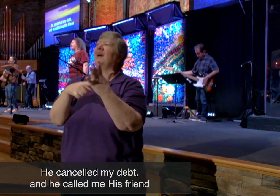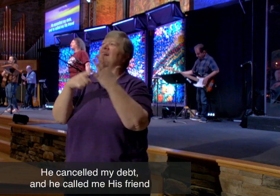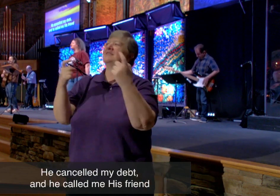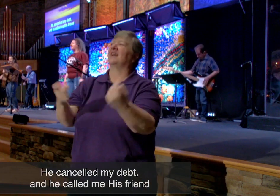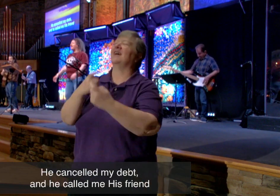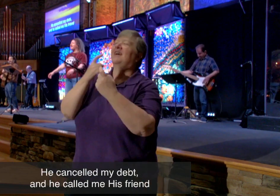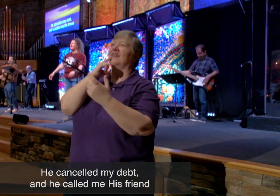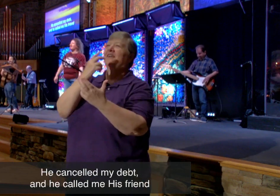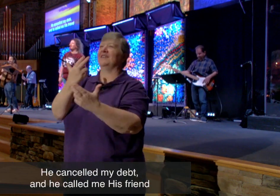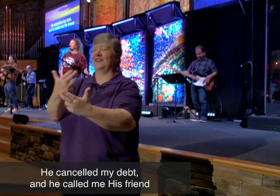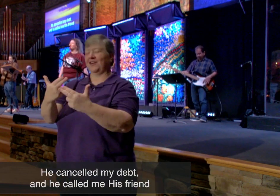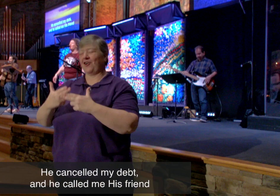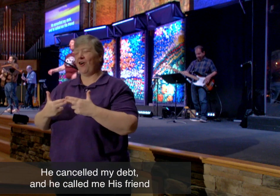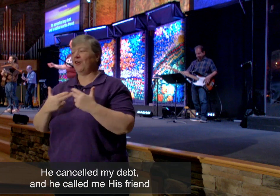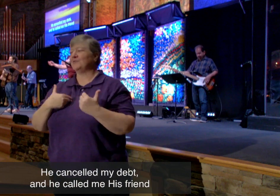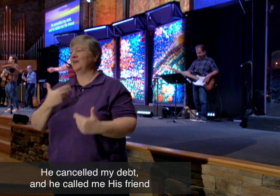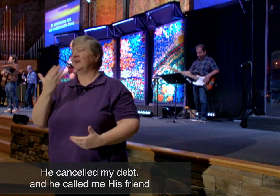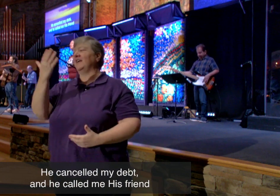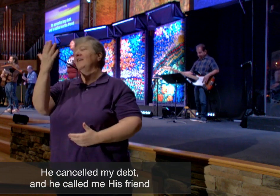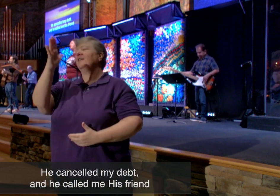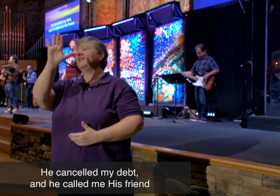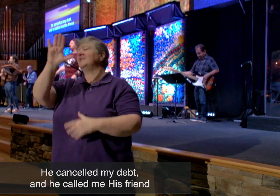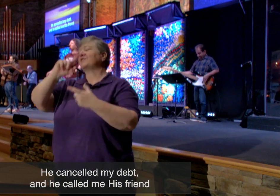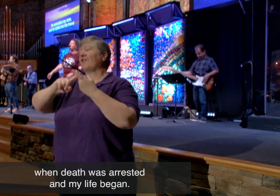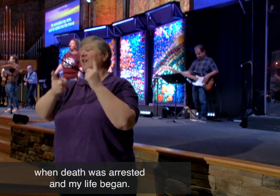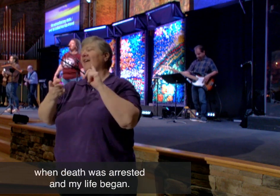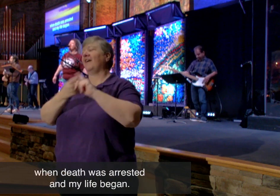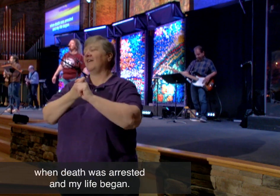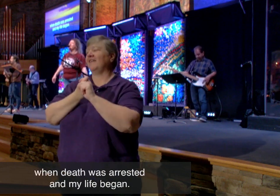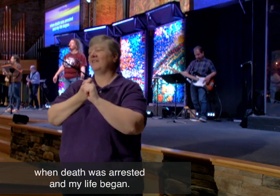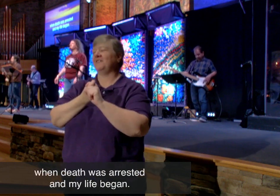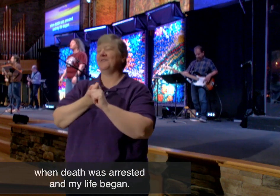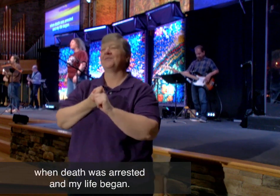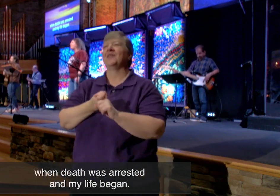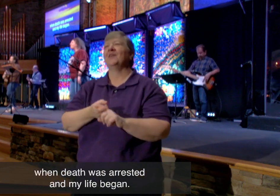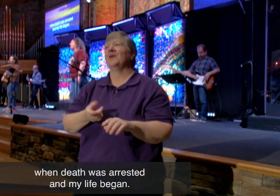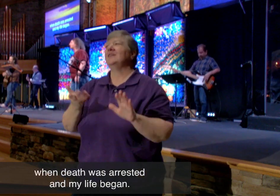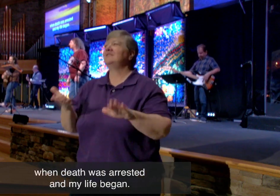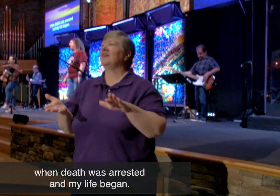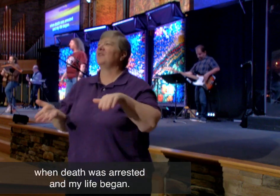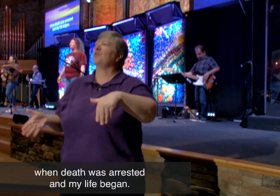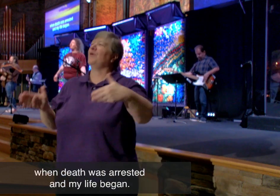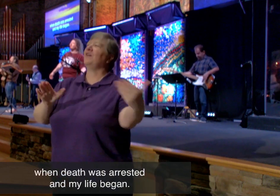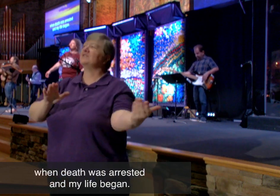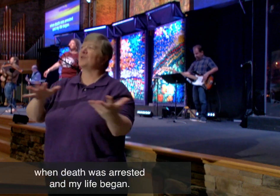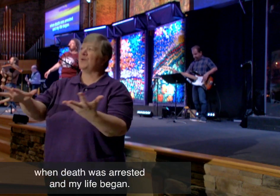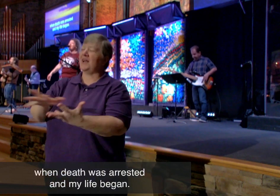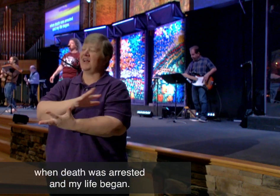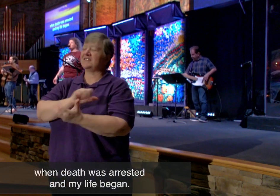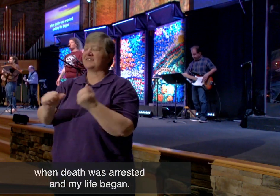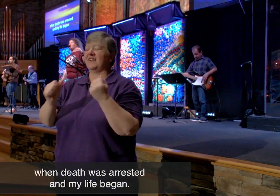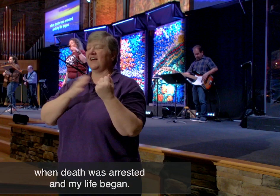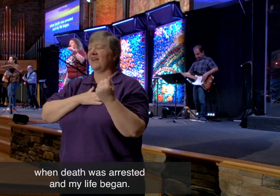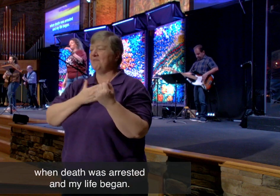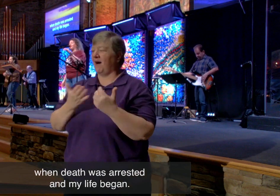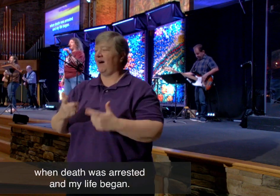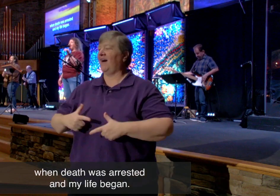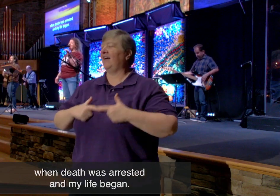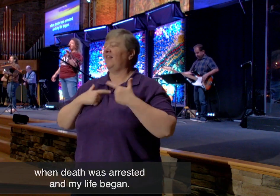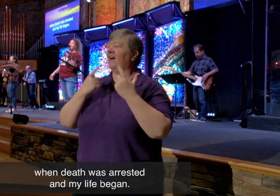bore. He cares for my dead, he called me his friend. When death